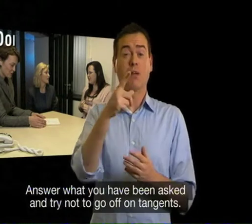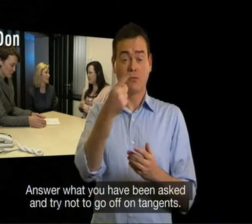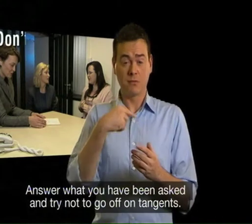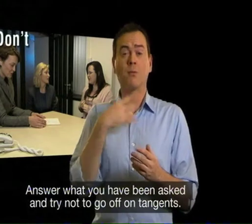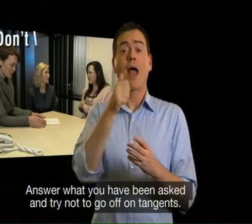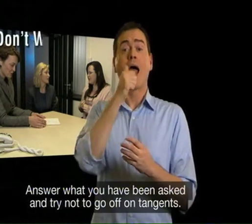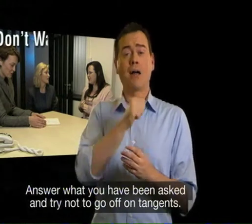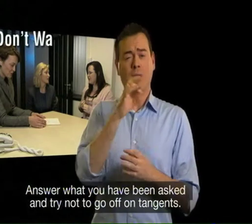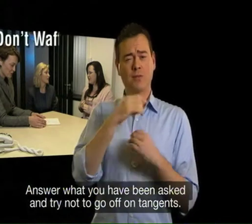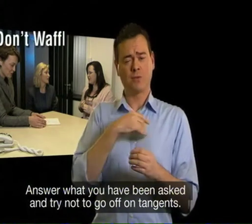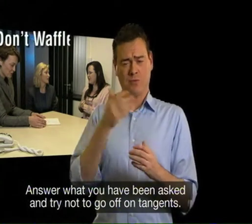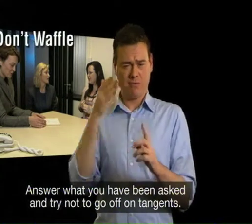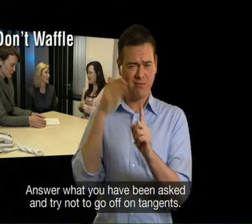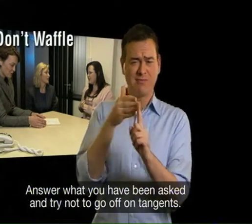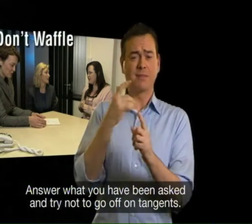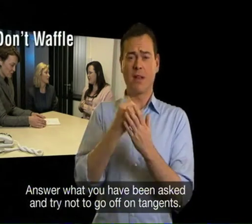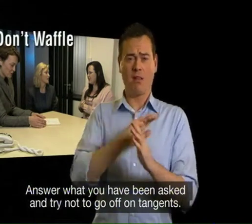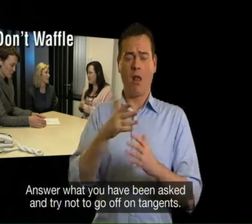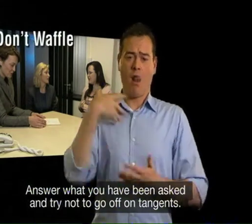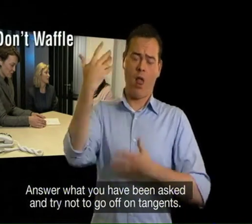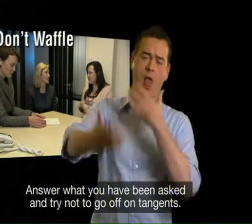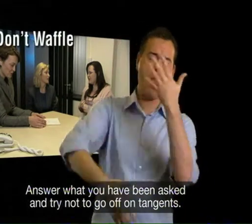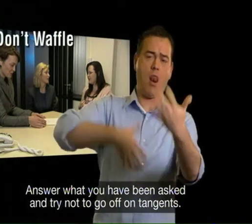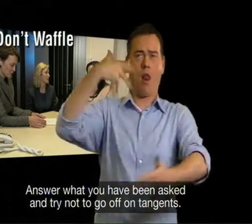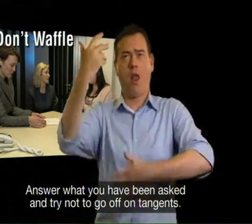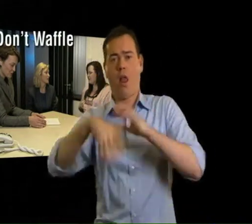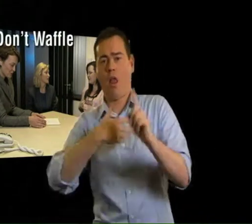Answer what you have been asked and try not to go off on tangents.